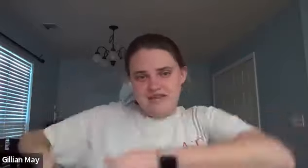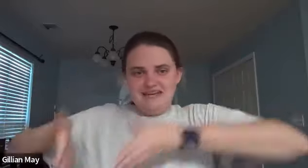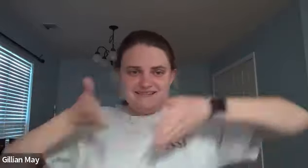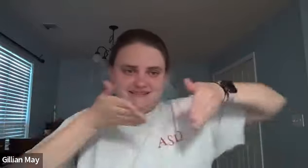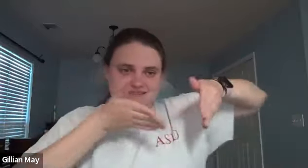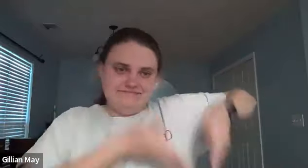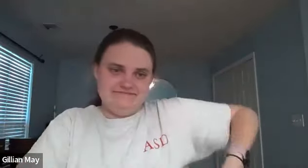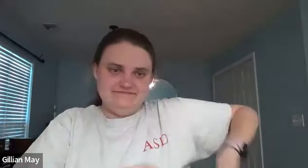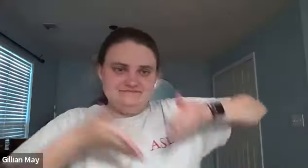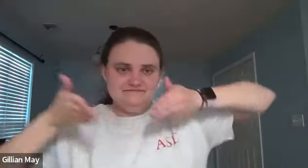Pants.